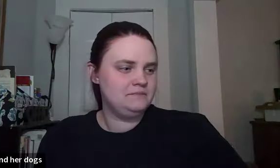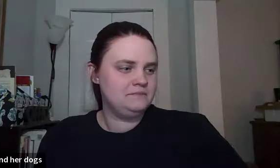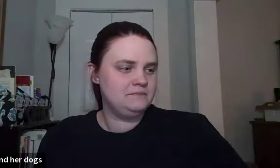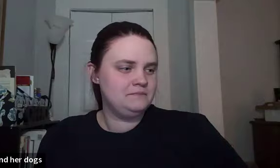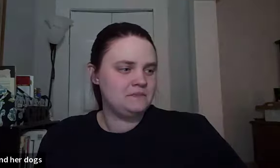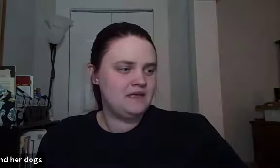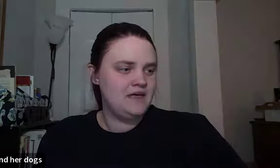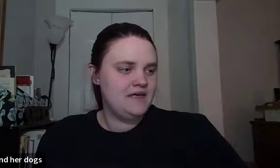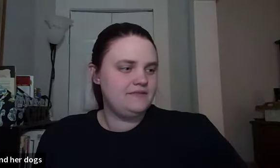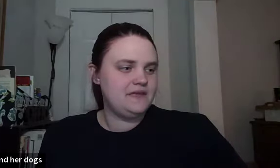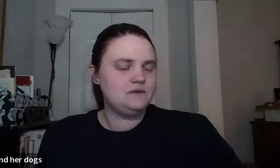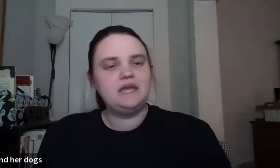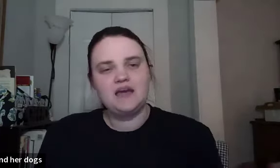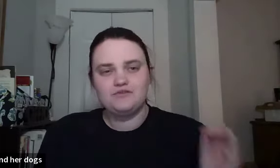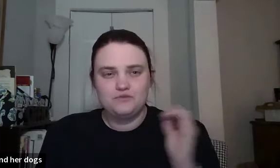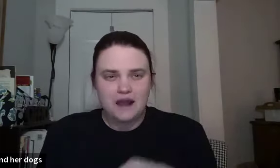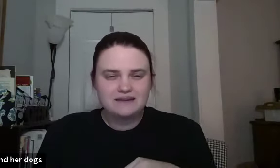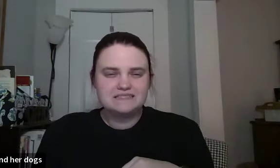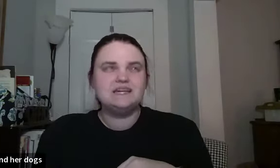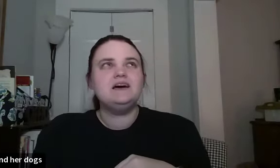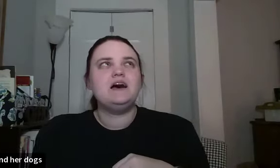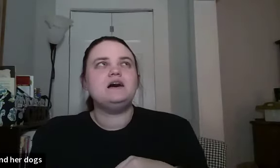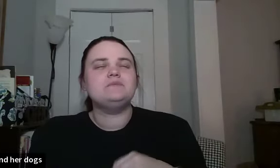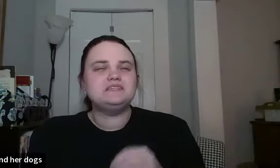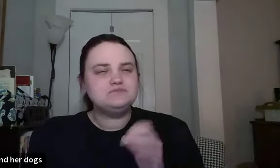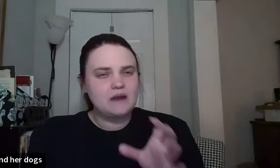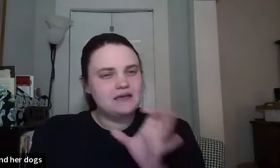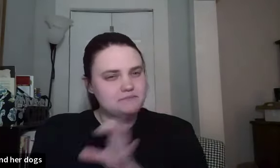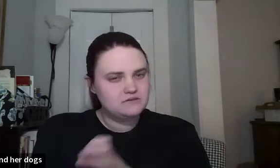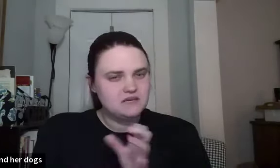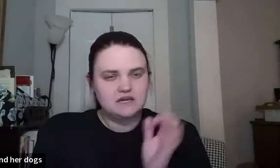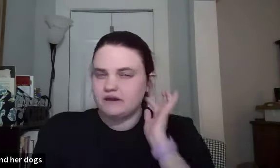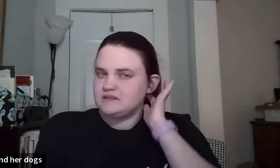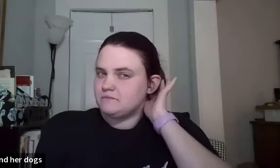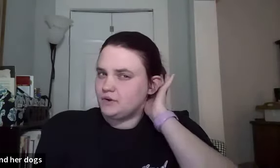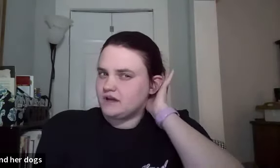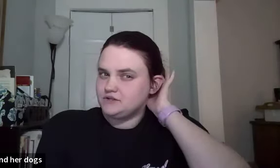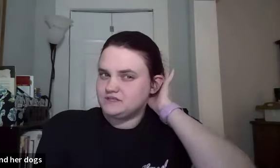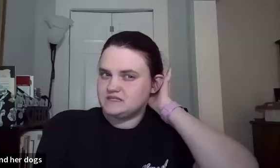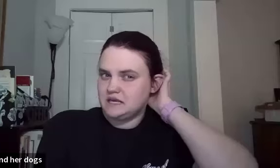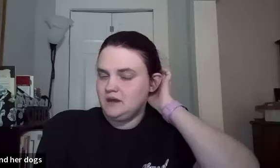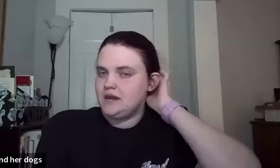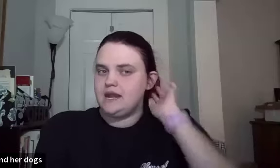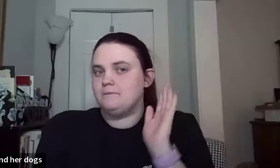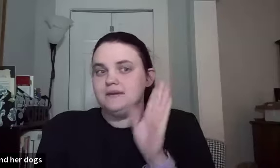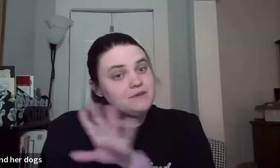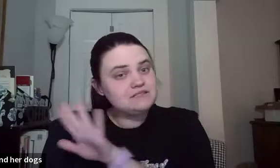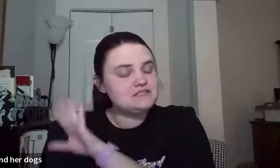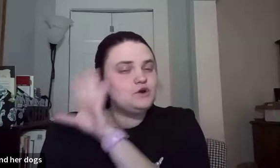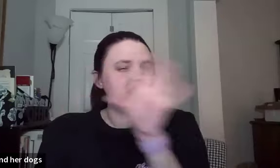Okay. Then we have rat. This is rat and mouse, kind of, I see them both kind of use the same. Now, Mickey Mouse is a totally